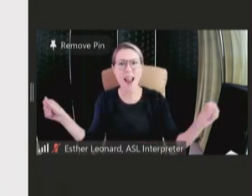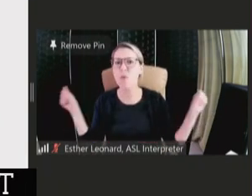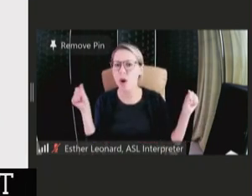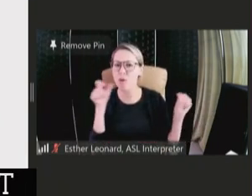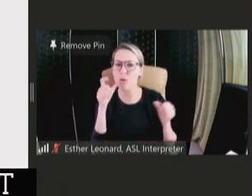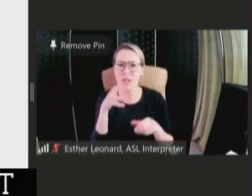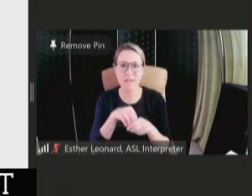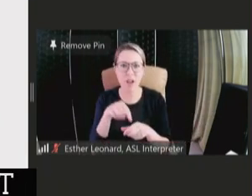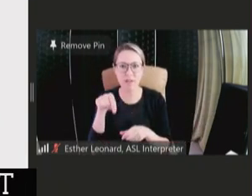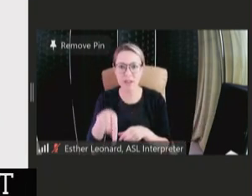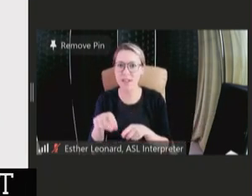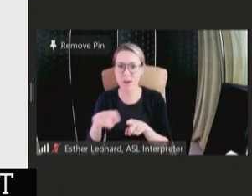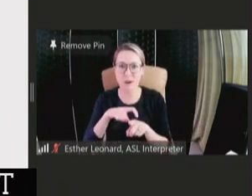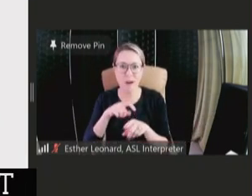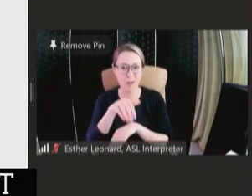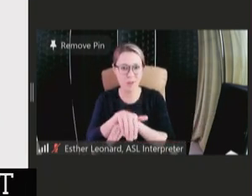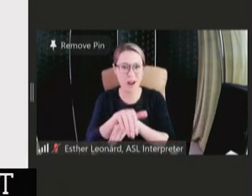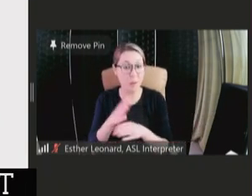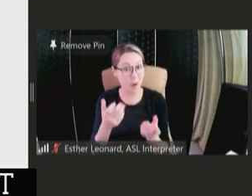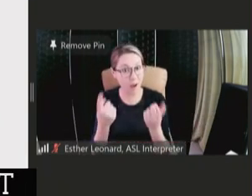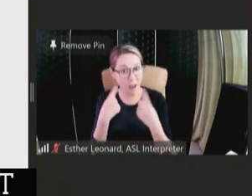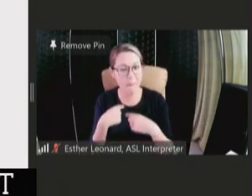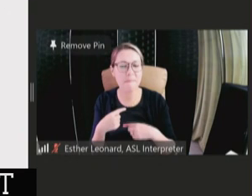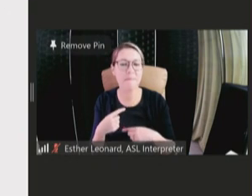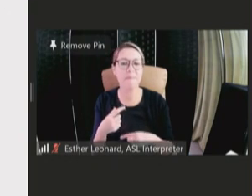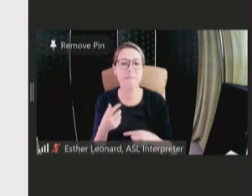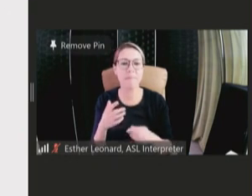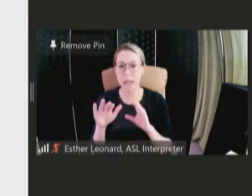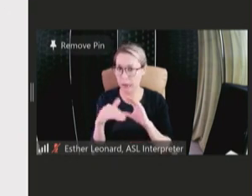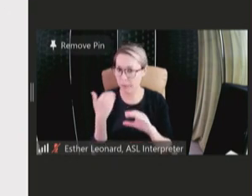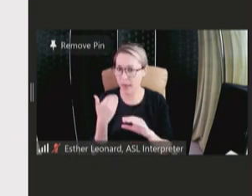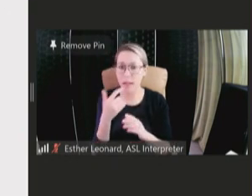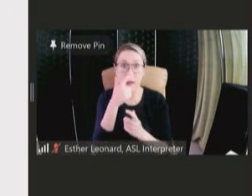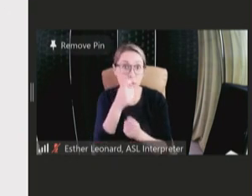like to attend. Let us know if you're interested and we can connect you.